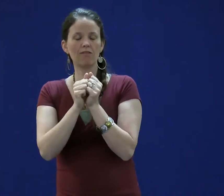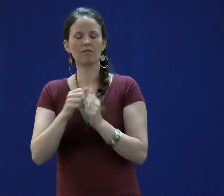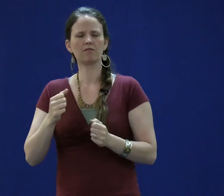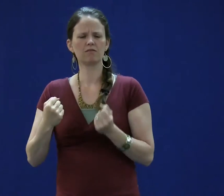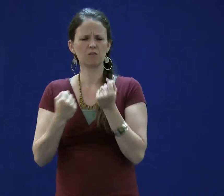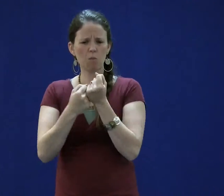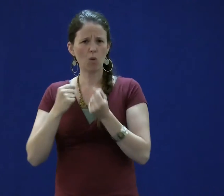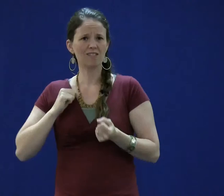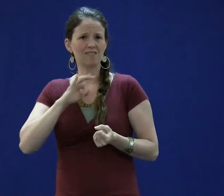myself.